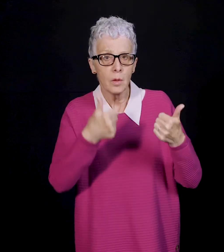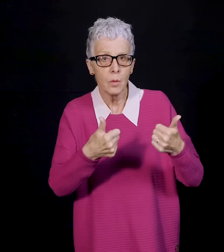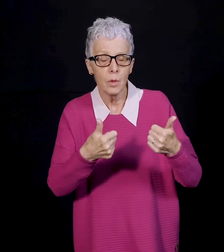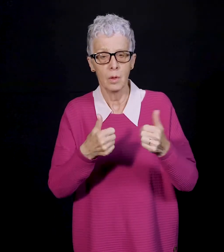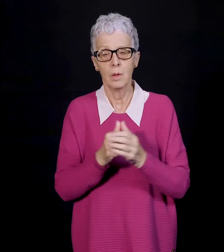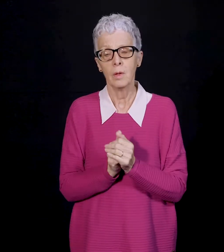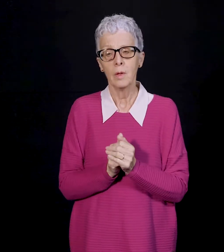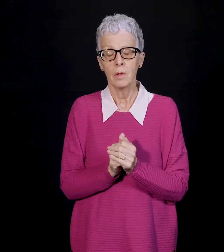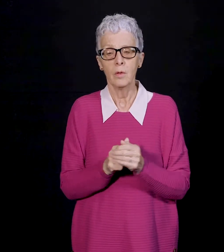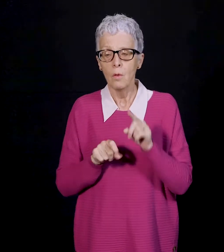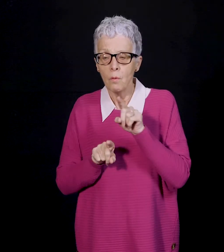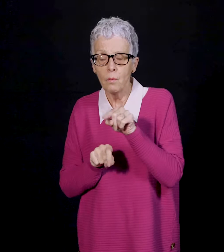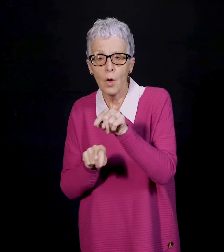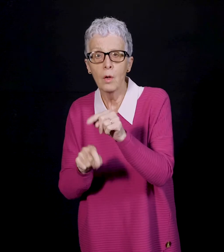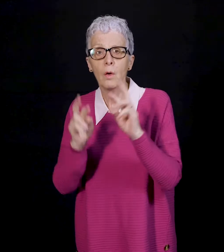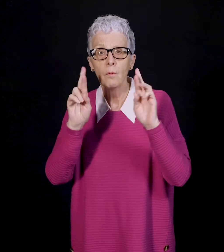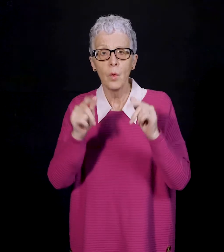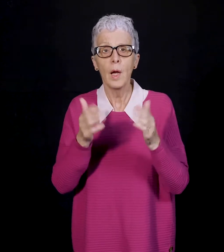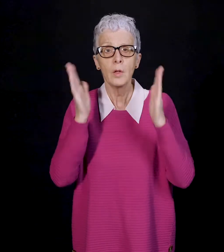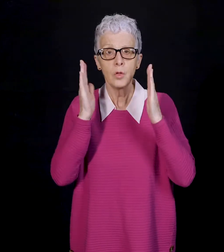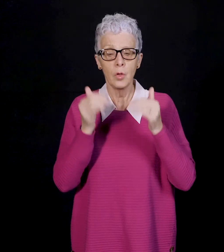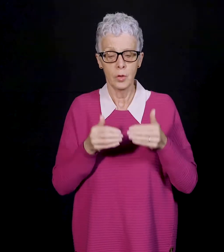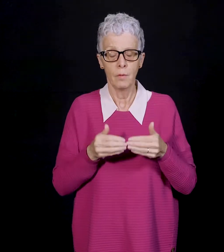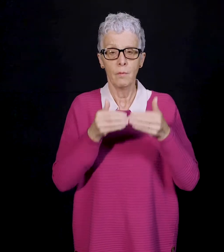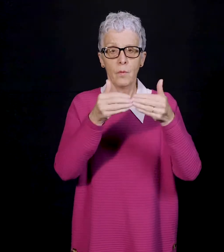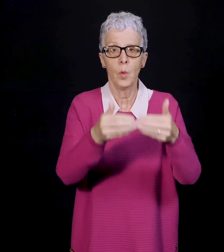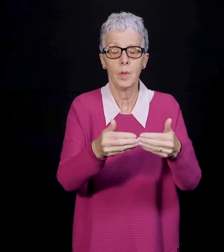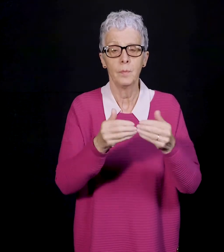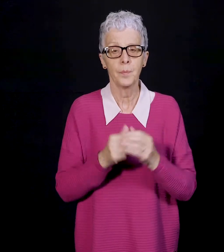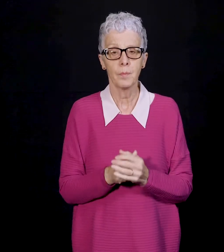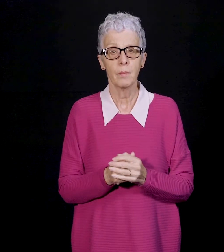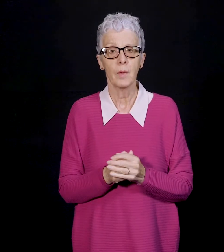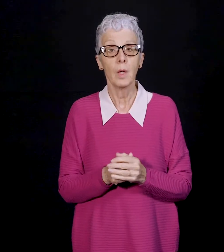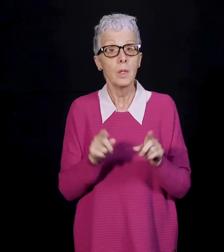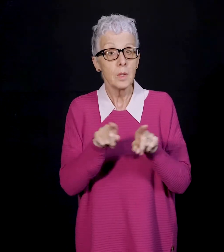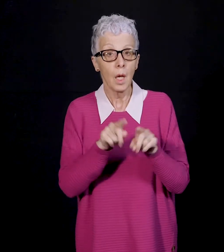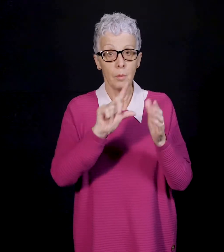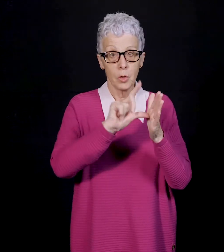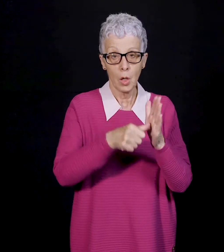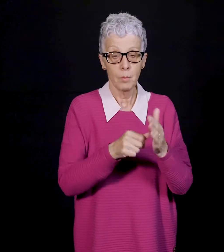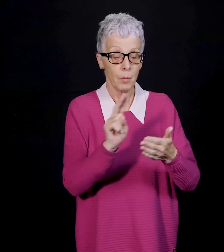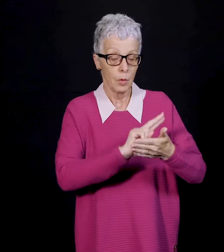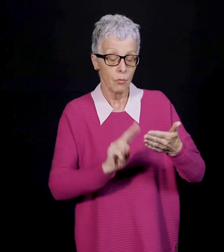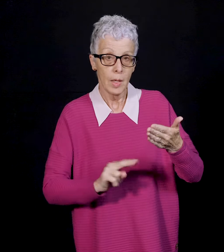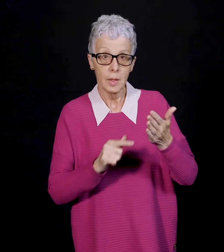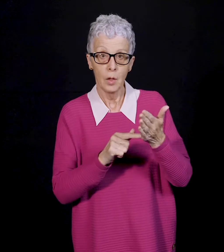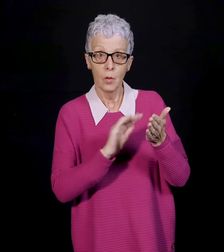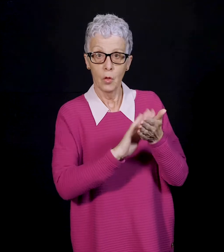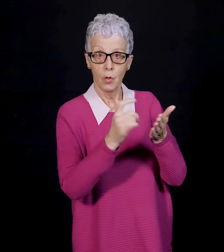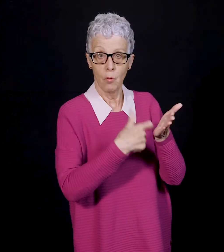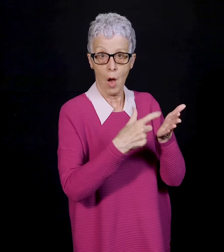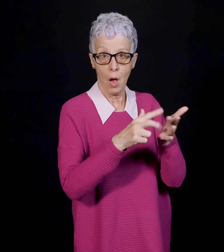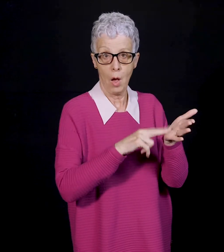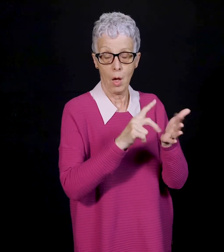really frame our church and our way forward around that. But at the same time, we've been working through in the Thrive Bible Reading Guide, the book